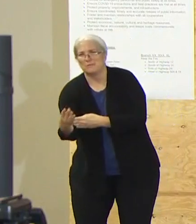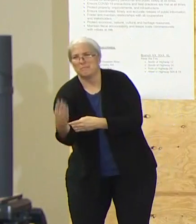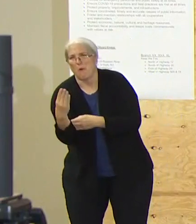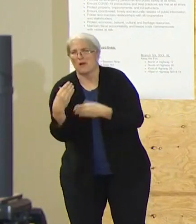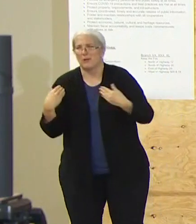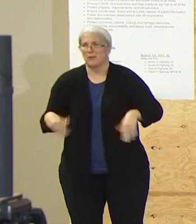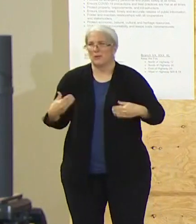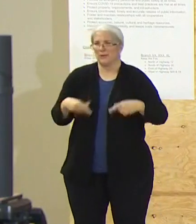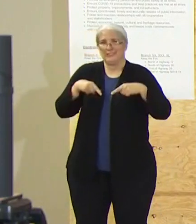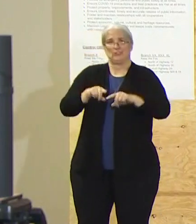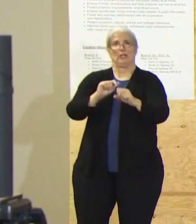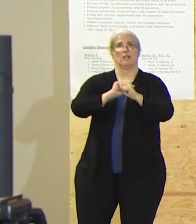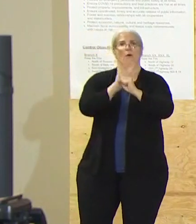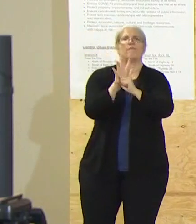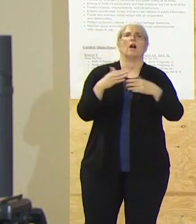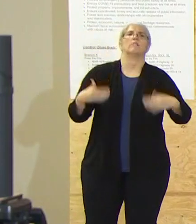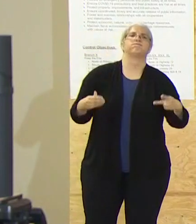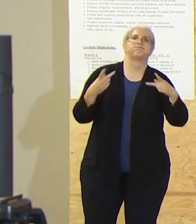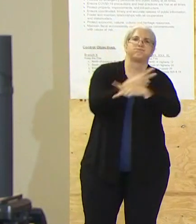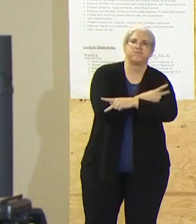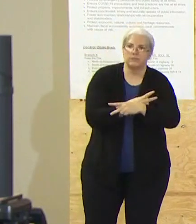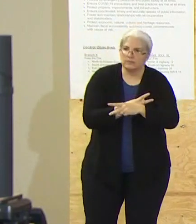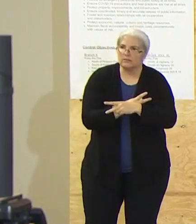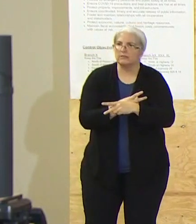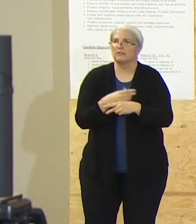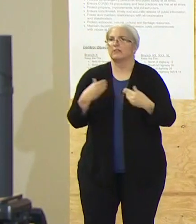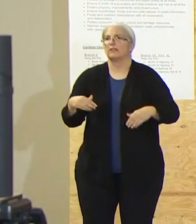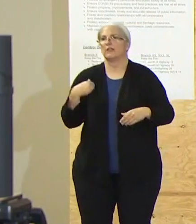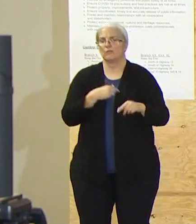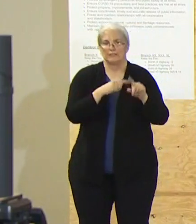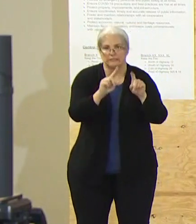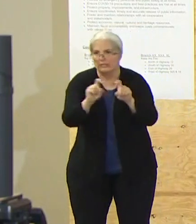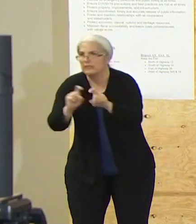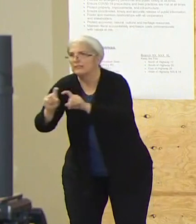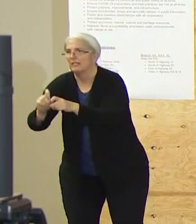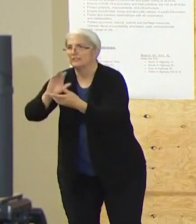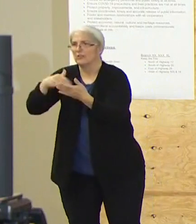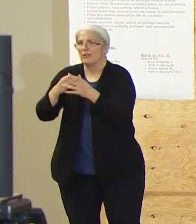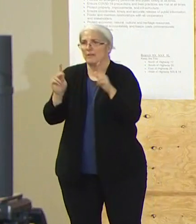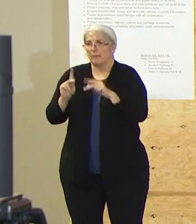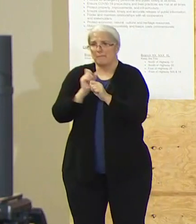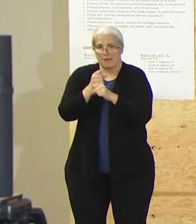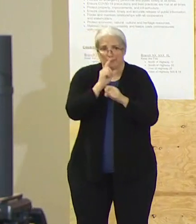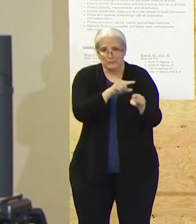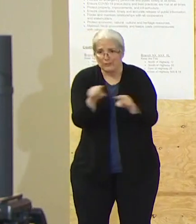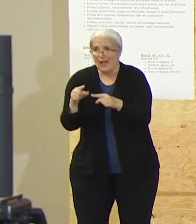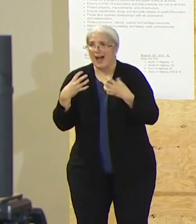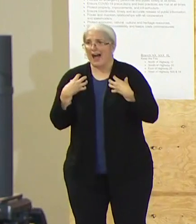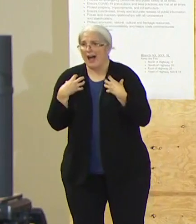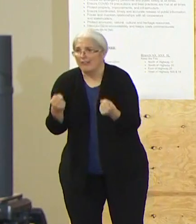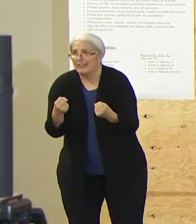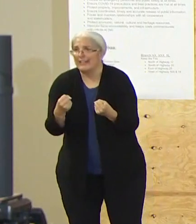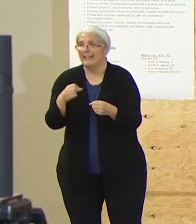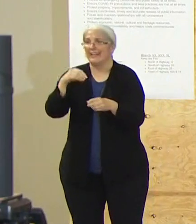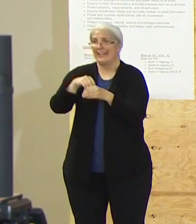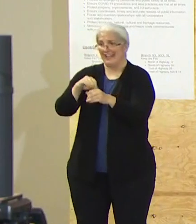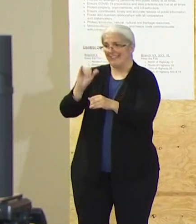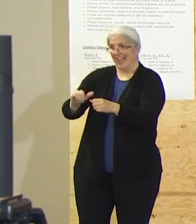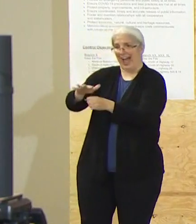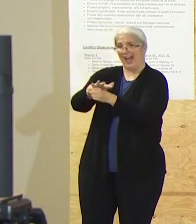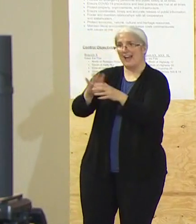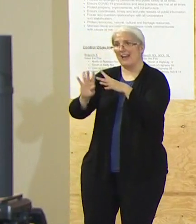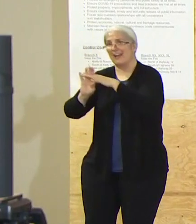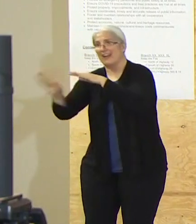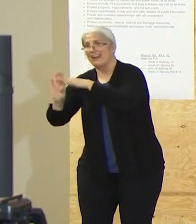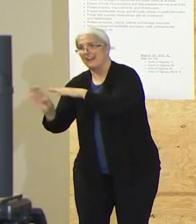cohorting individuals, we're testing individuals, we're making sure people are healthy when they're in the evacuation site. I want to thank all of